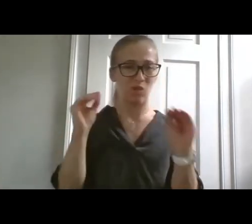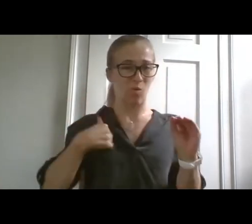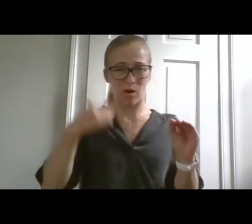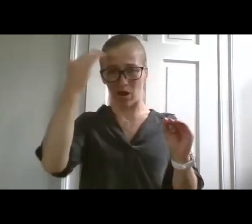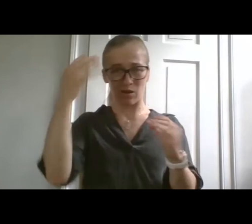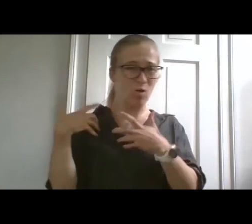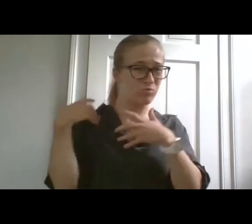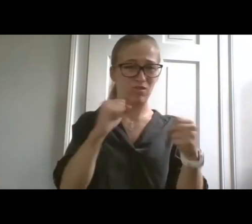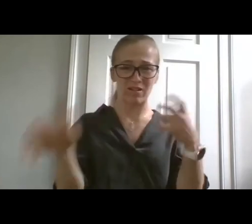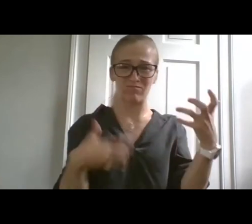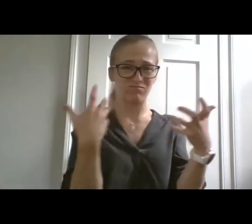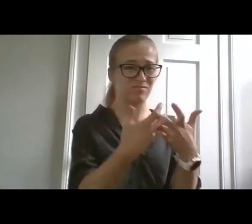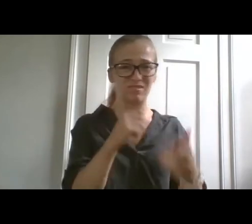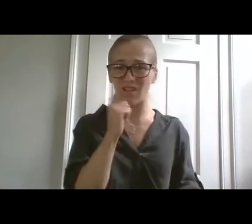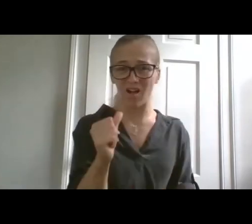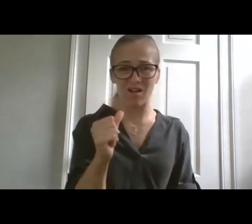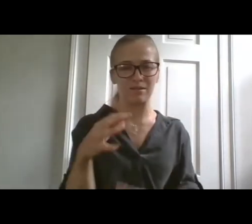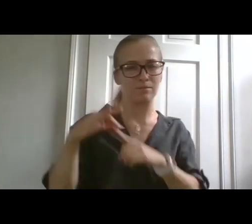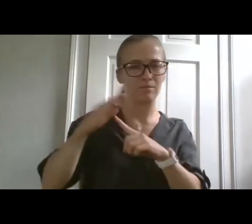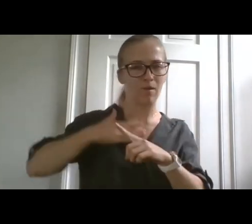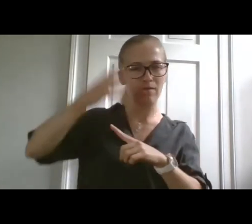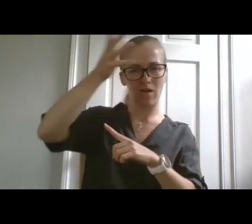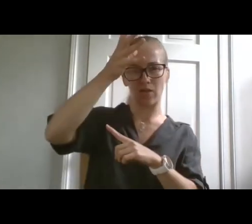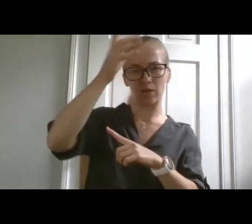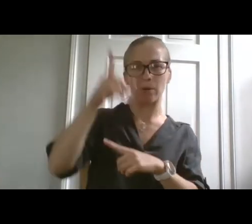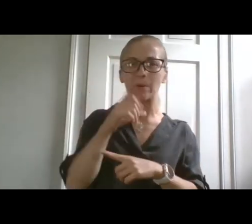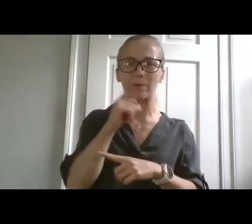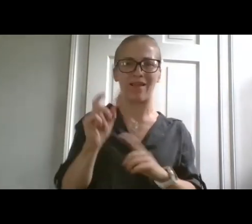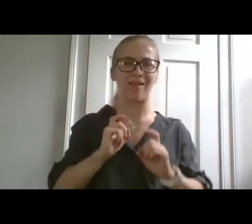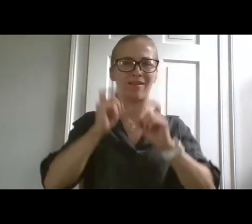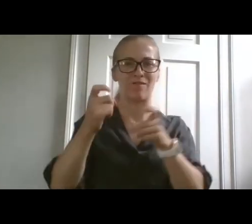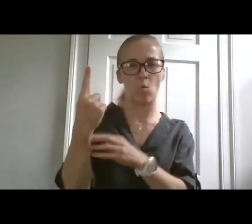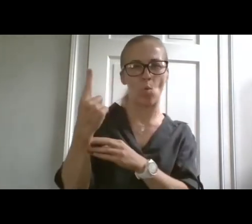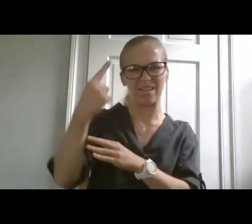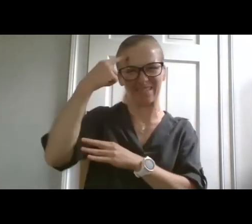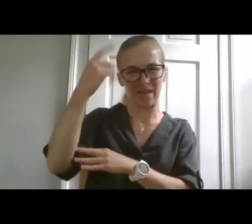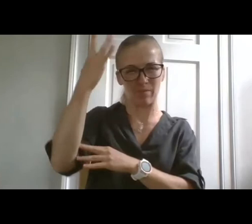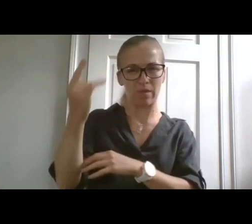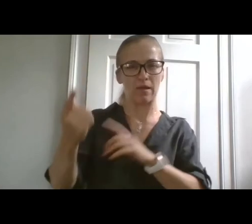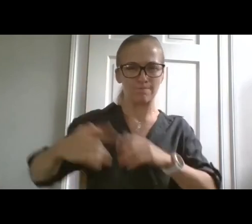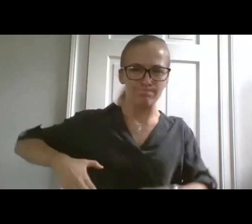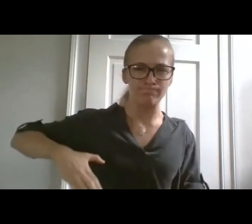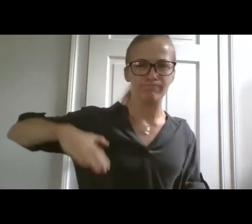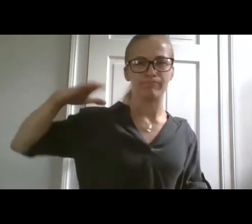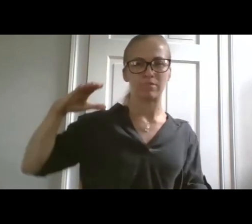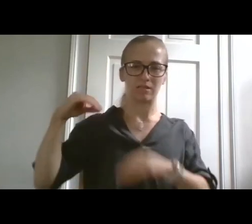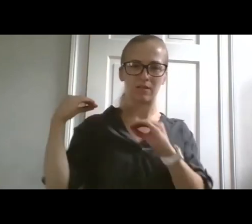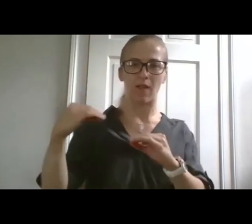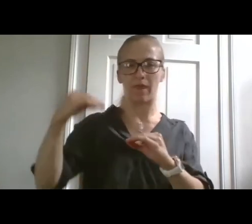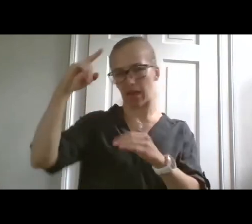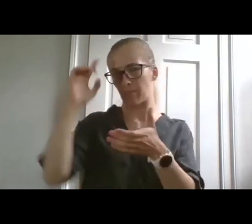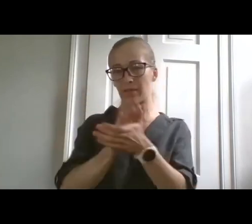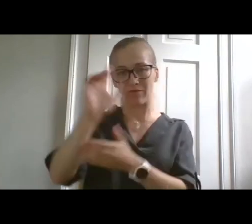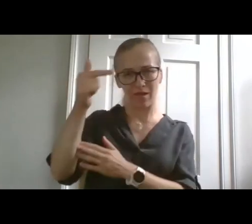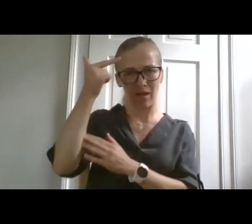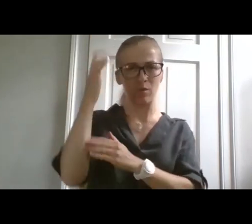like that, especially my father, who wouldn't give up a cent because he came from nothing and believes the government is